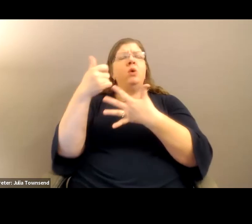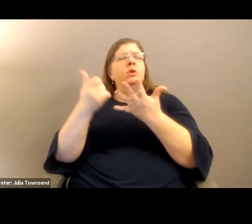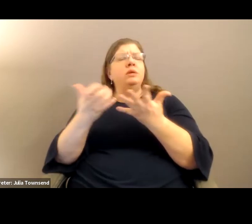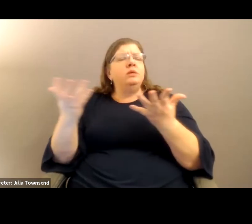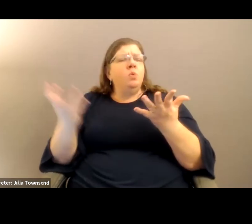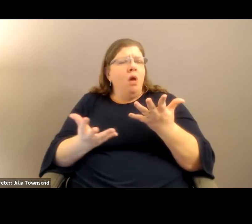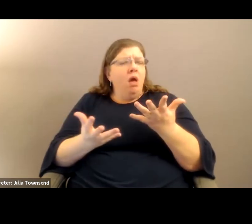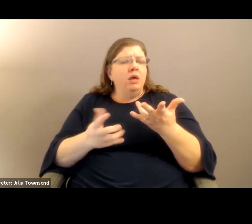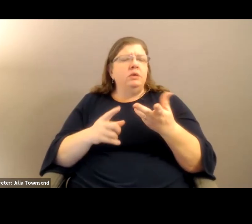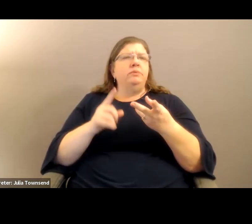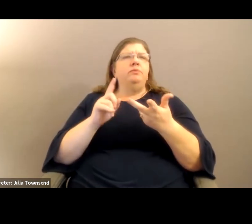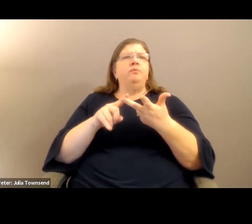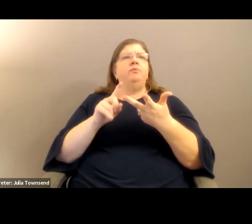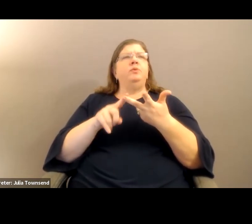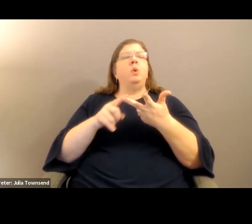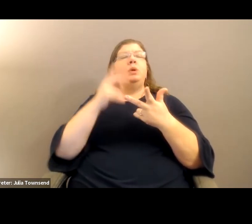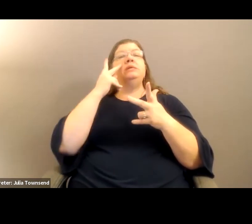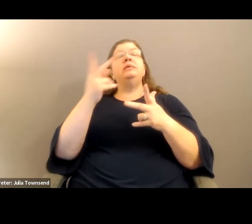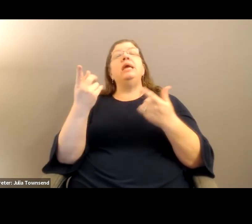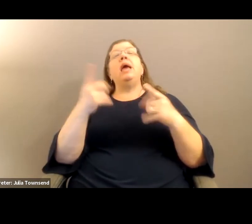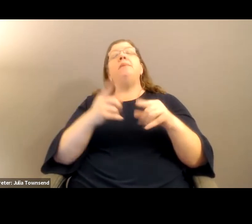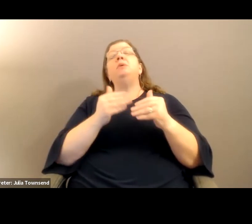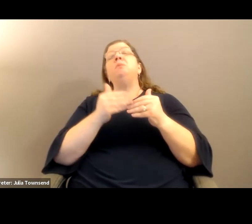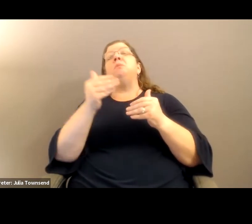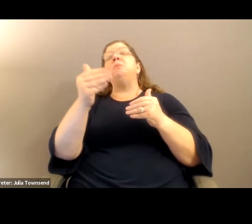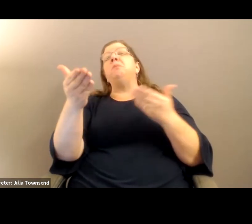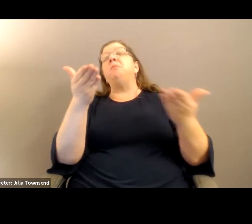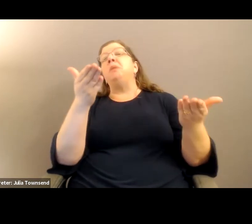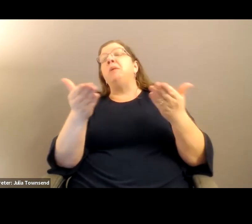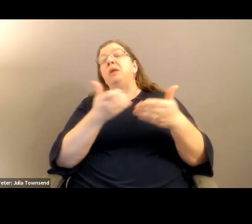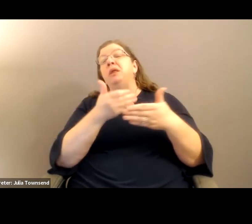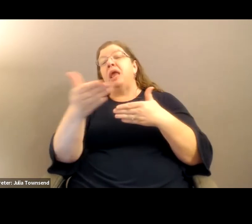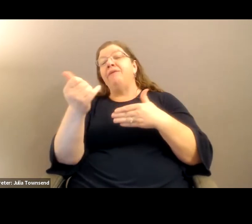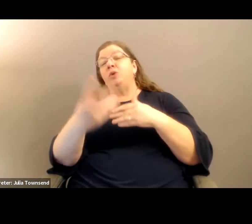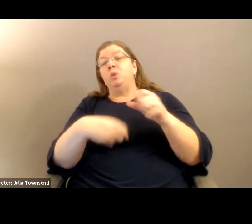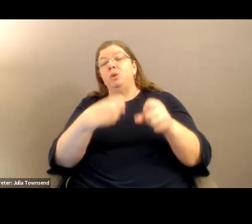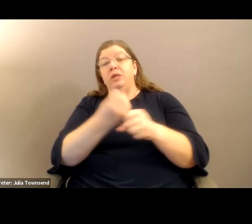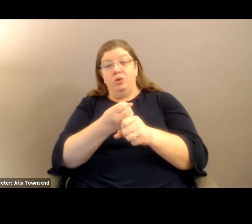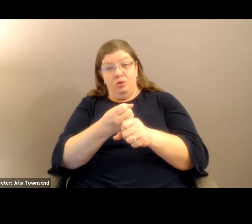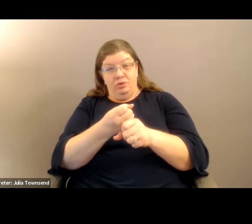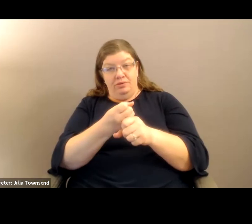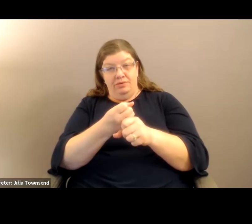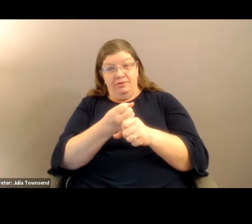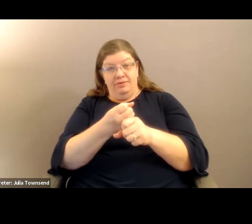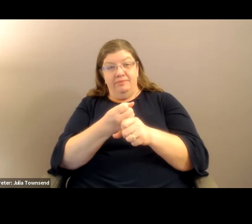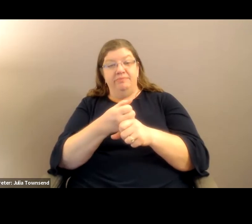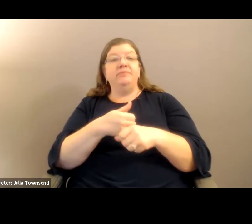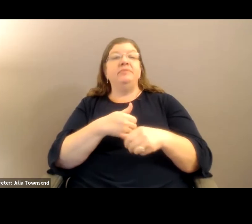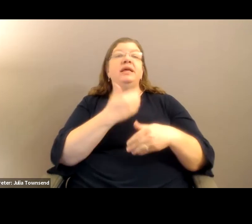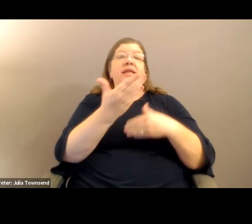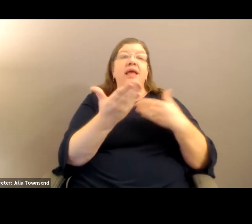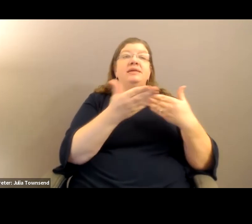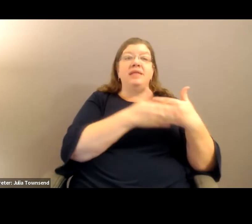kind of can see on the horizon as might happen in the next couple years. So next slide, please.